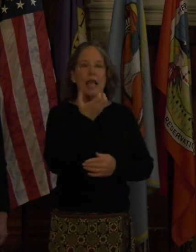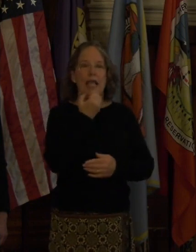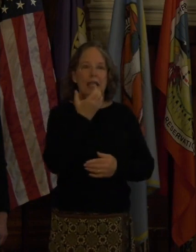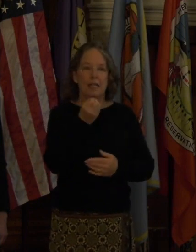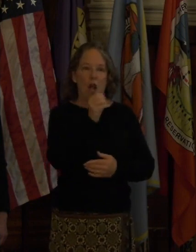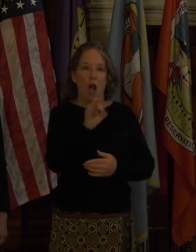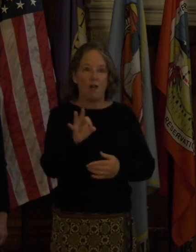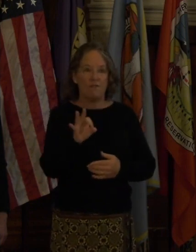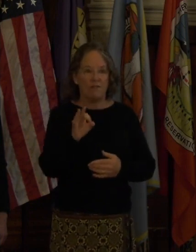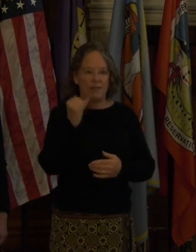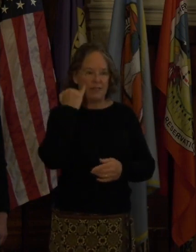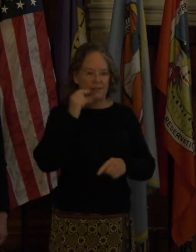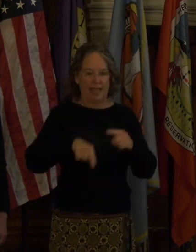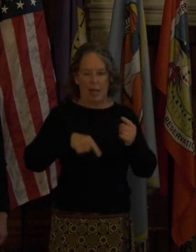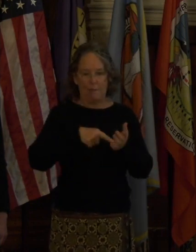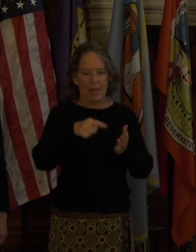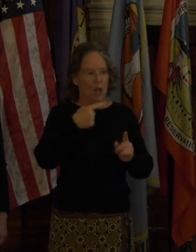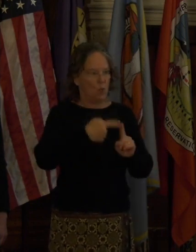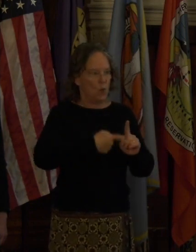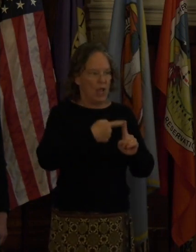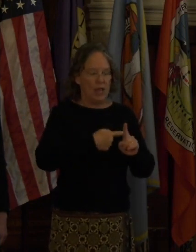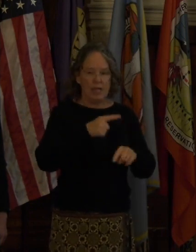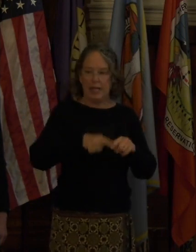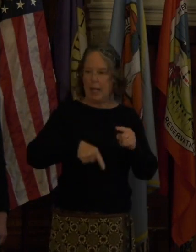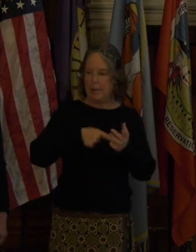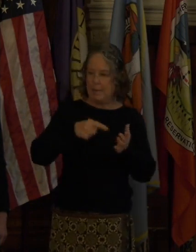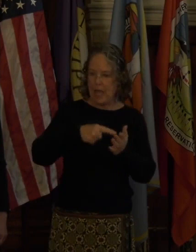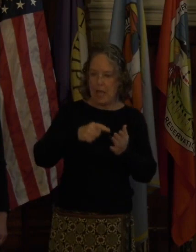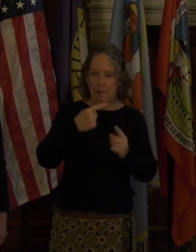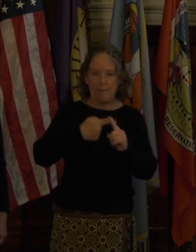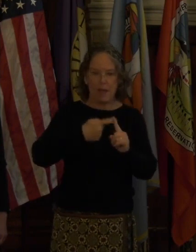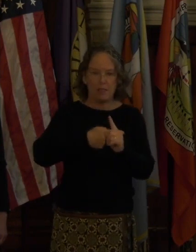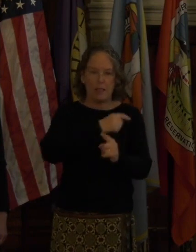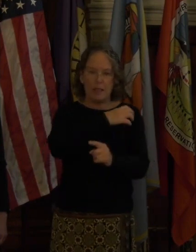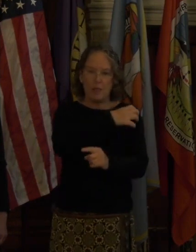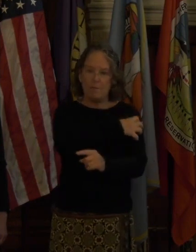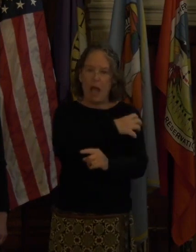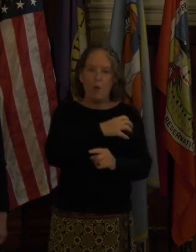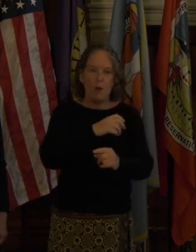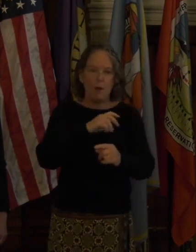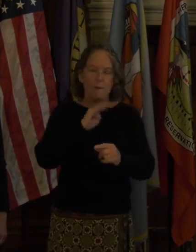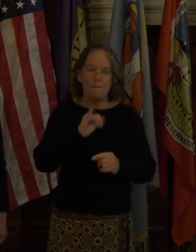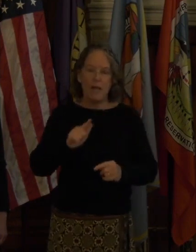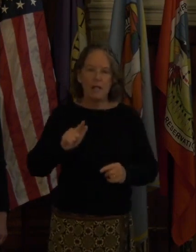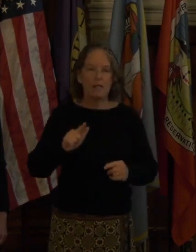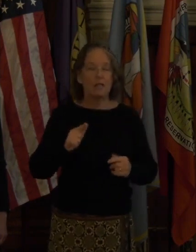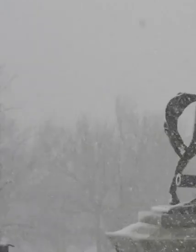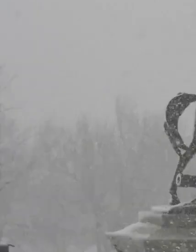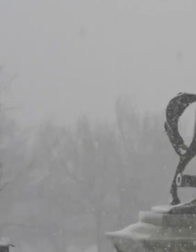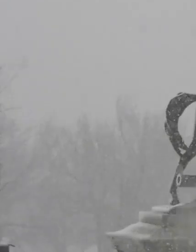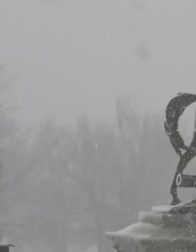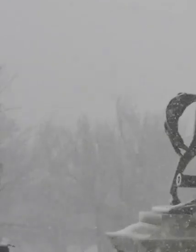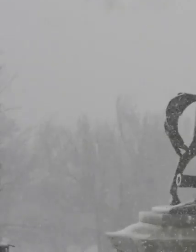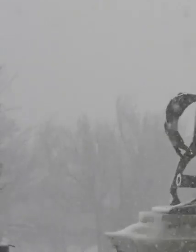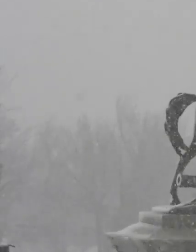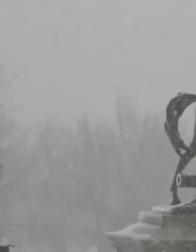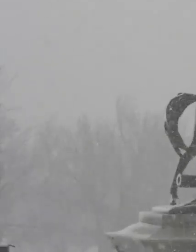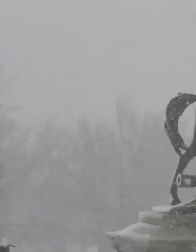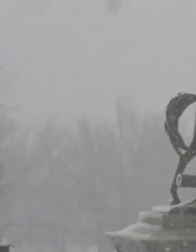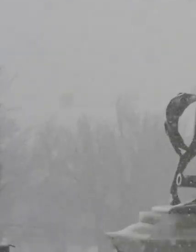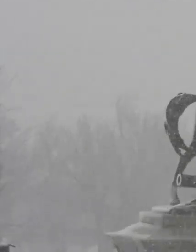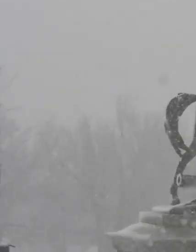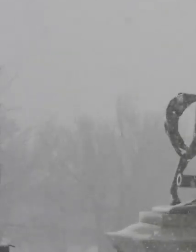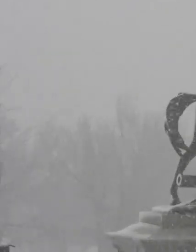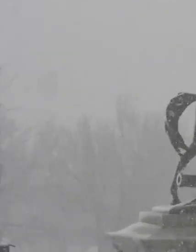pay the rent or make their monthly utility bill. The governor will also use the National Guard to